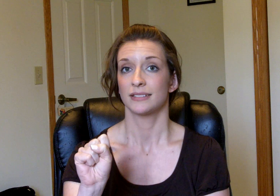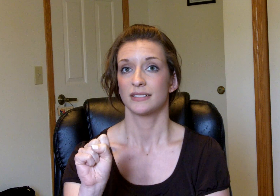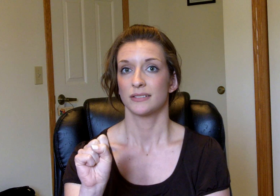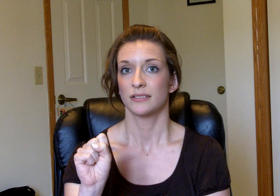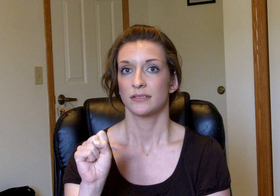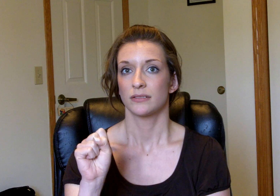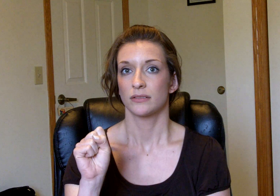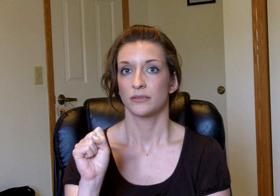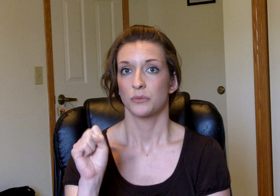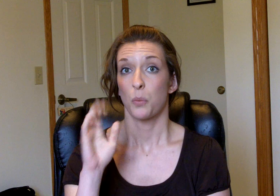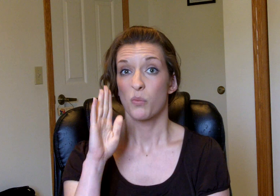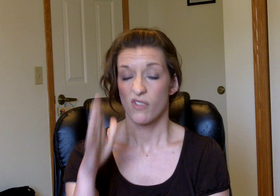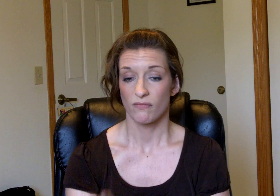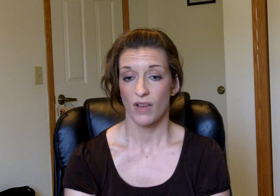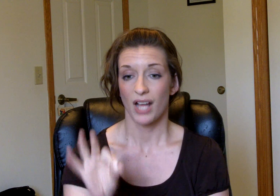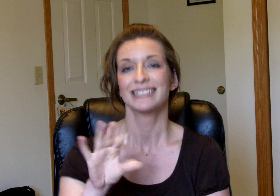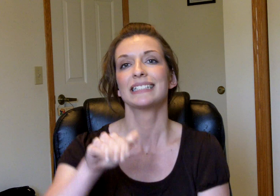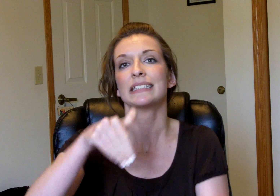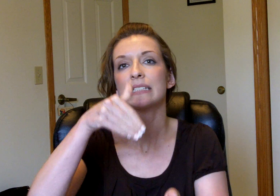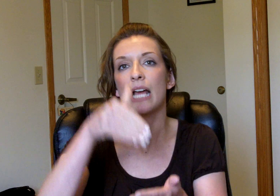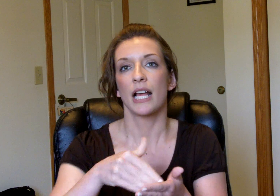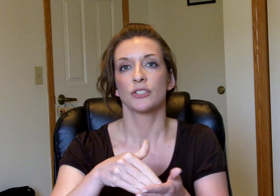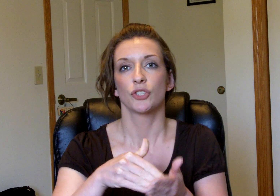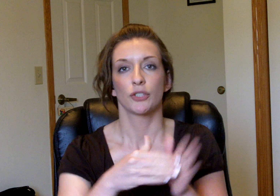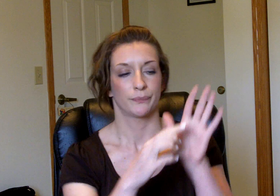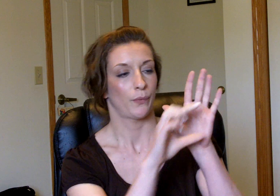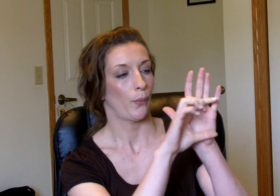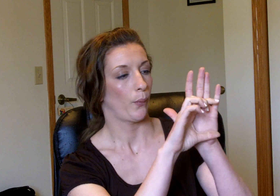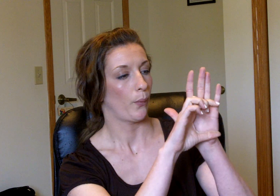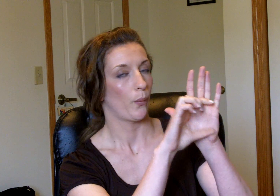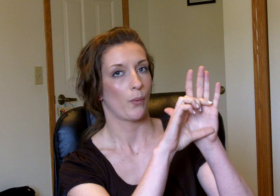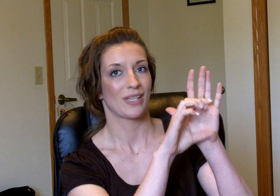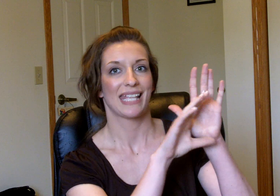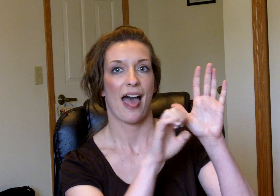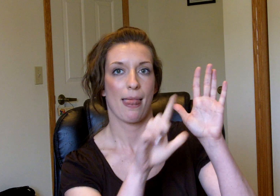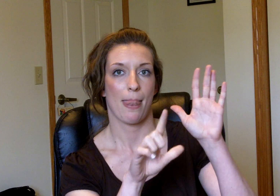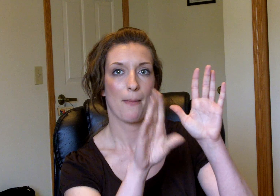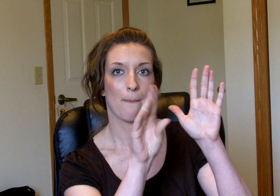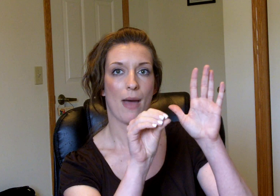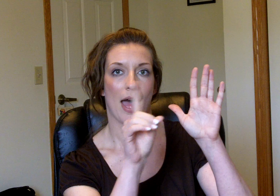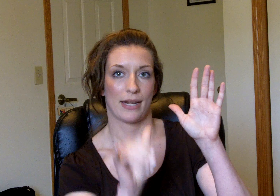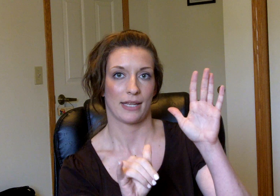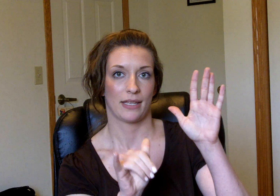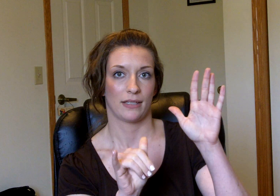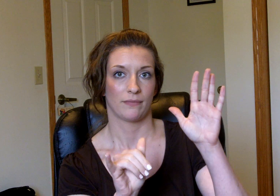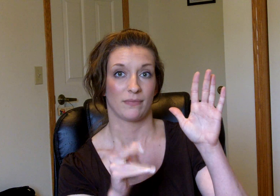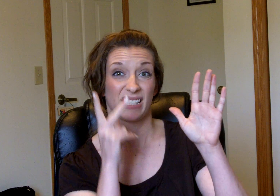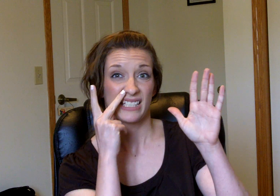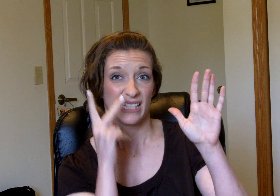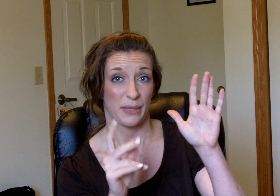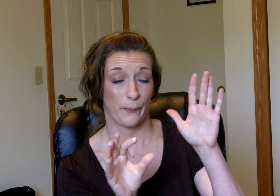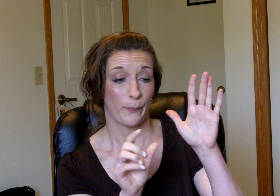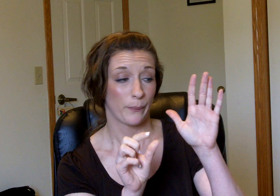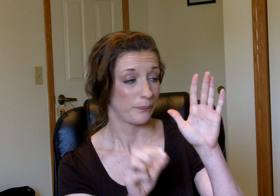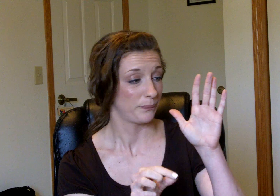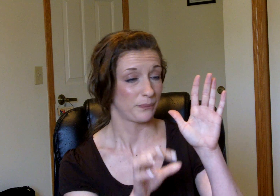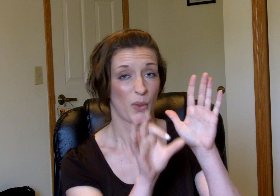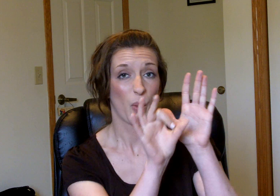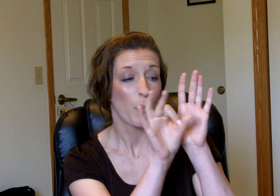little dot in there right now. I'd like it to make a little bit bigger and label it the nucleus. Right